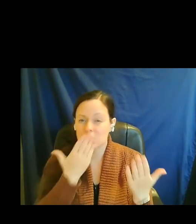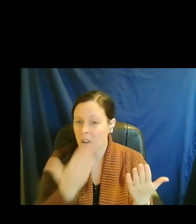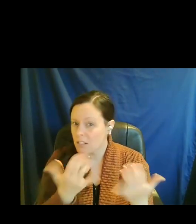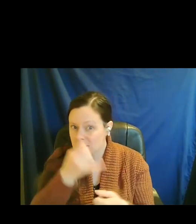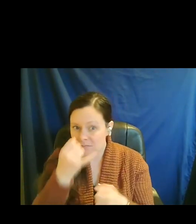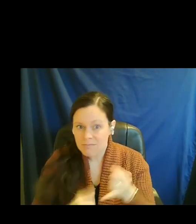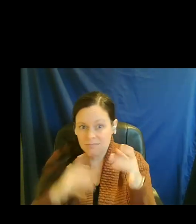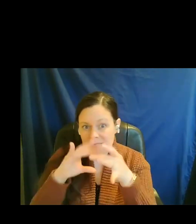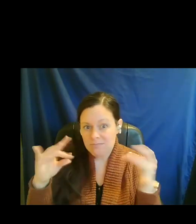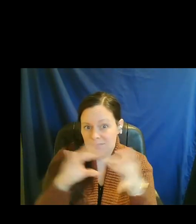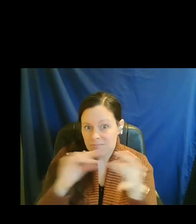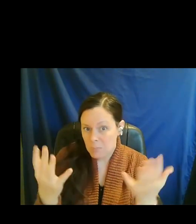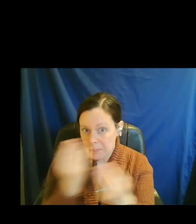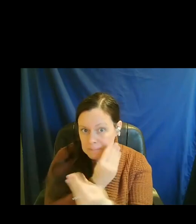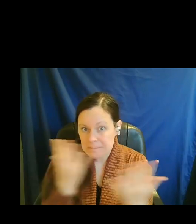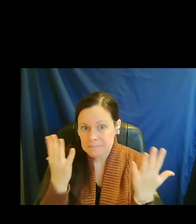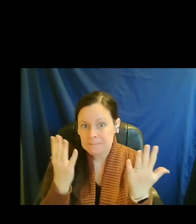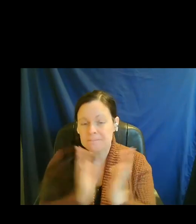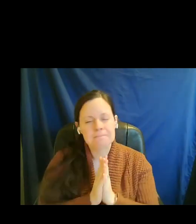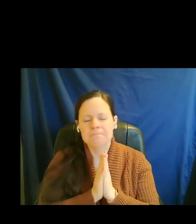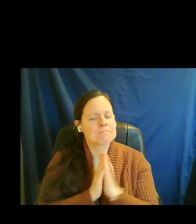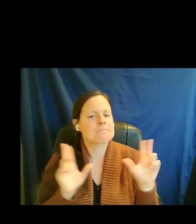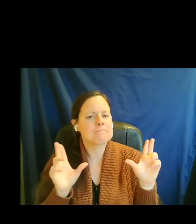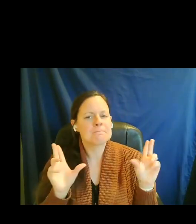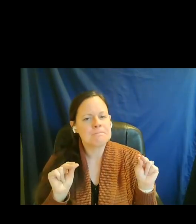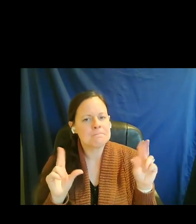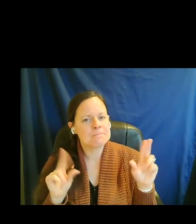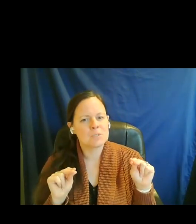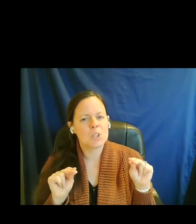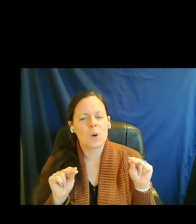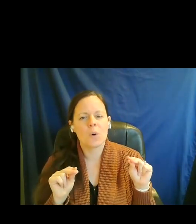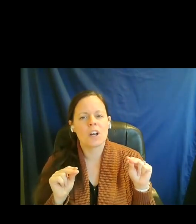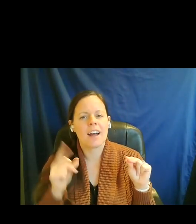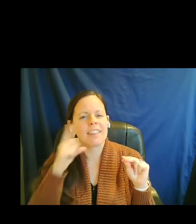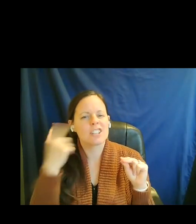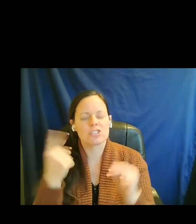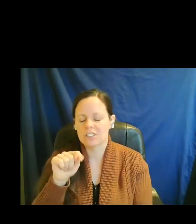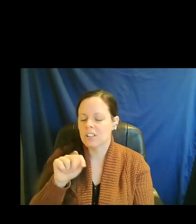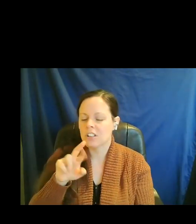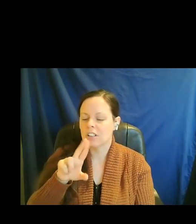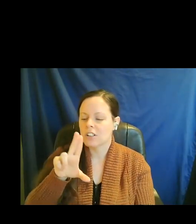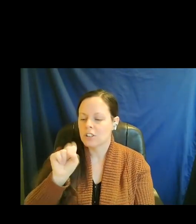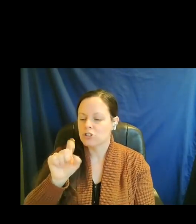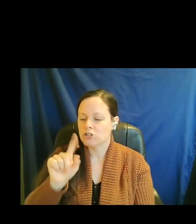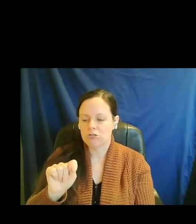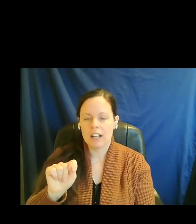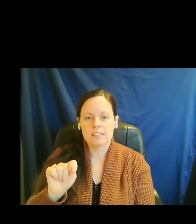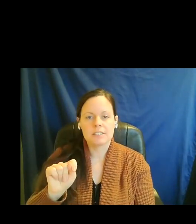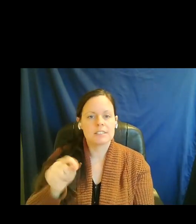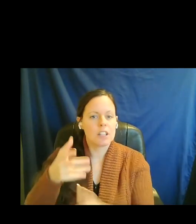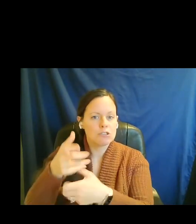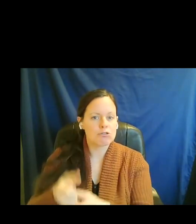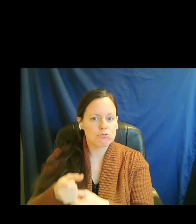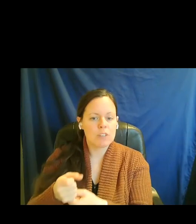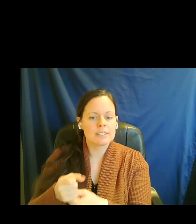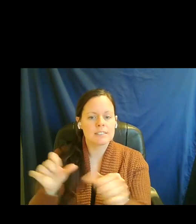like to share? I don't. I think just trust the system, trust the scientists and